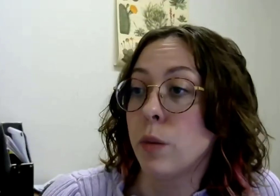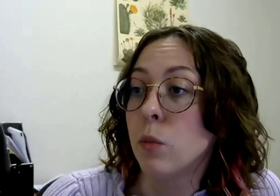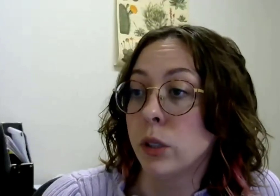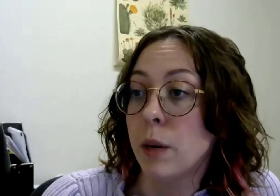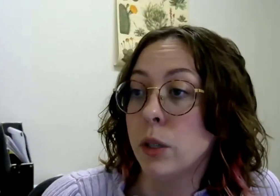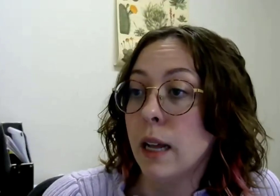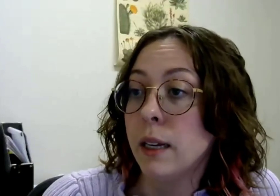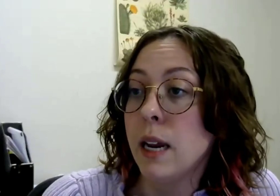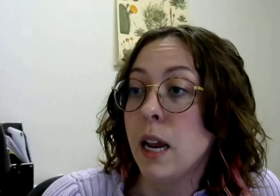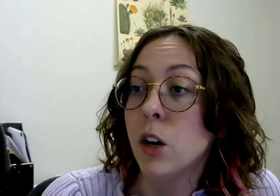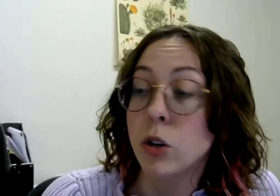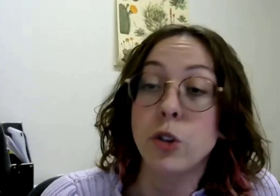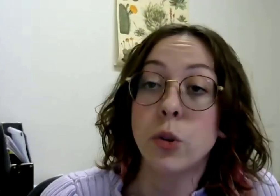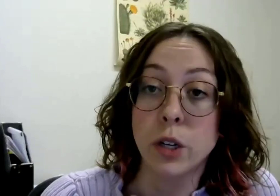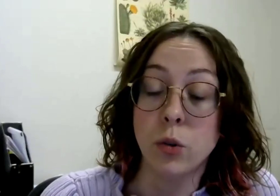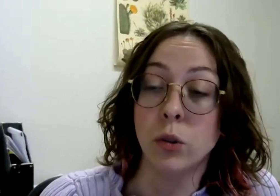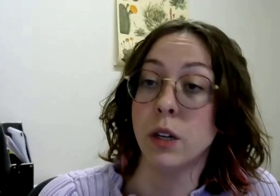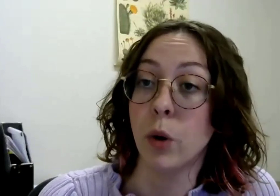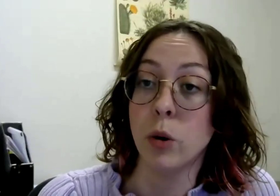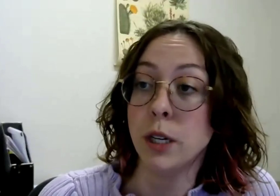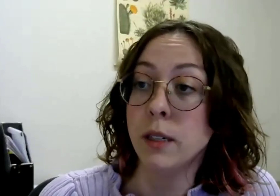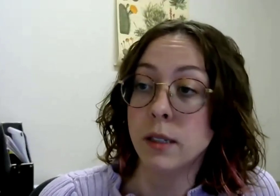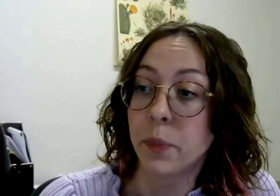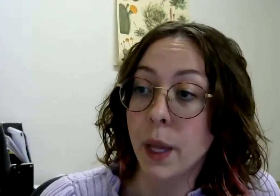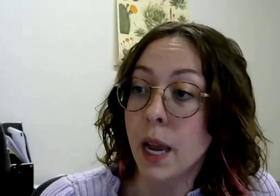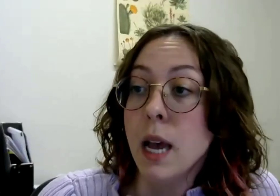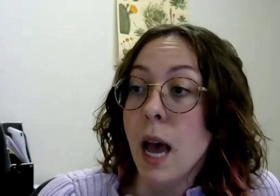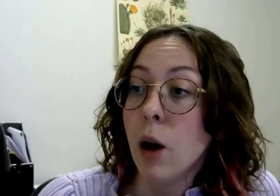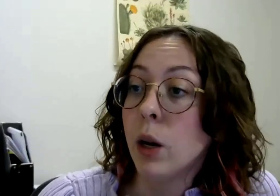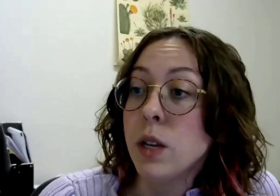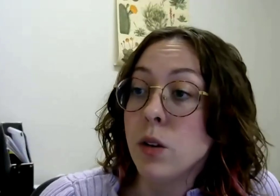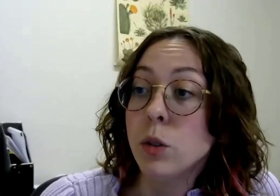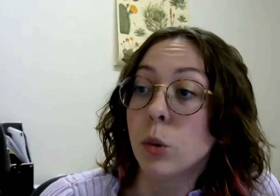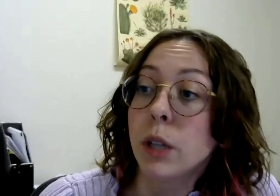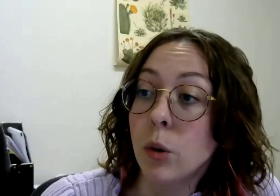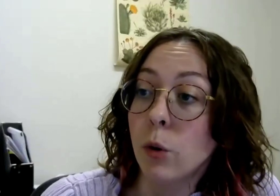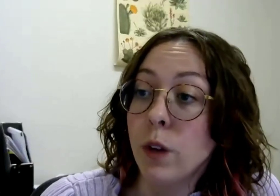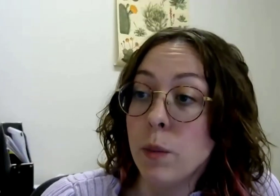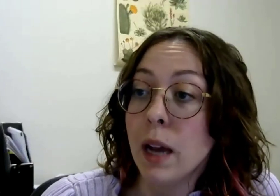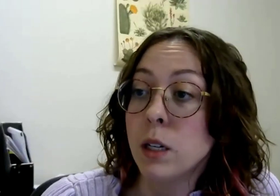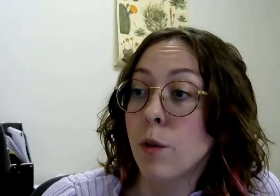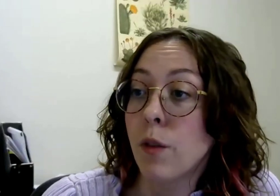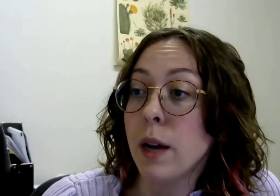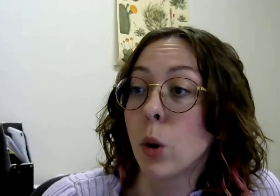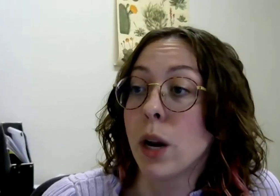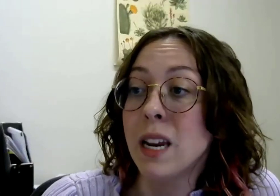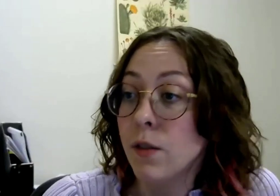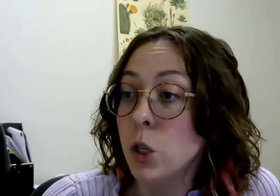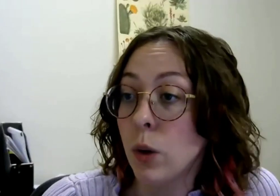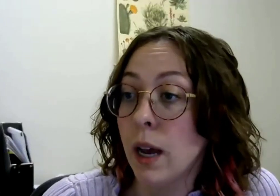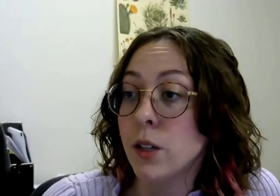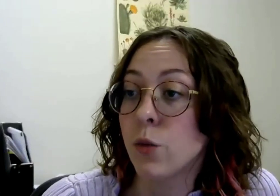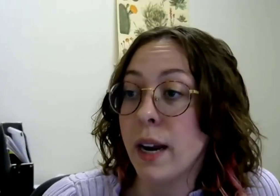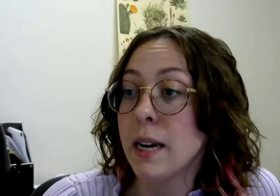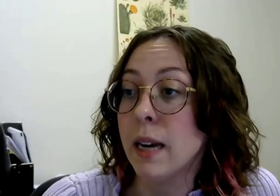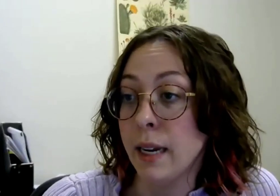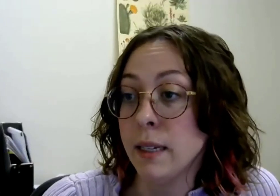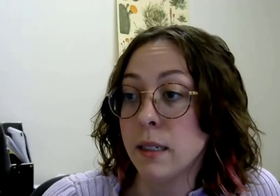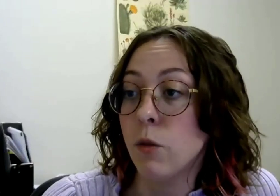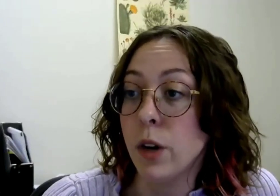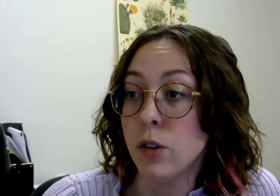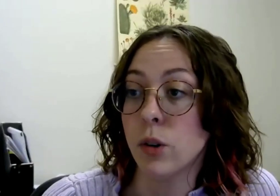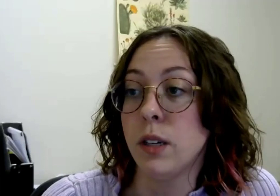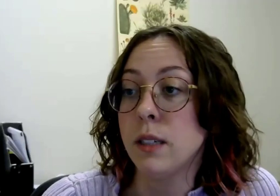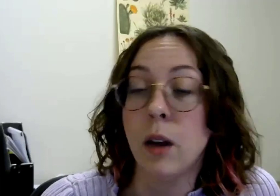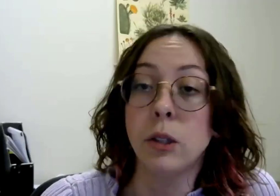comprehensive multimodality in our tutoring tools and approaches. How can we use multimodal feedback to provide more individualized writing